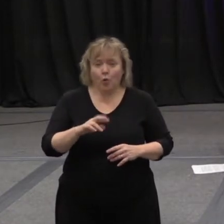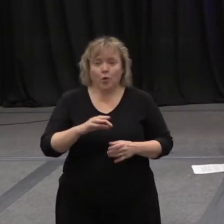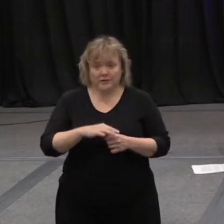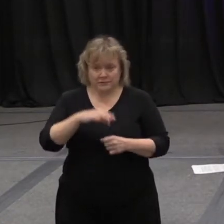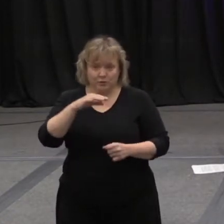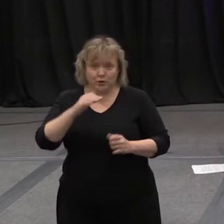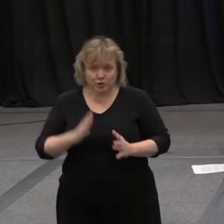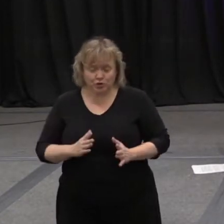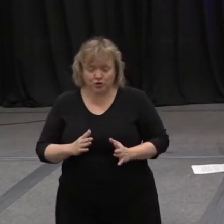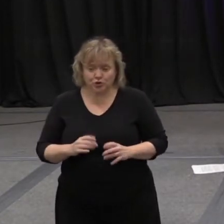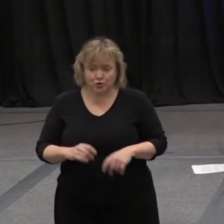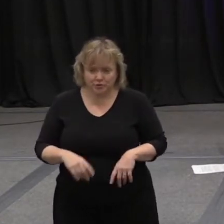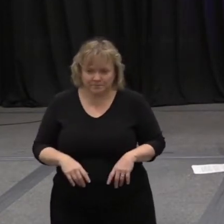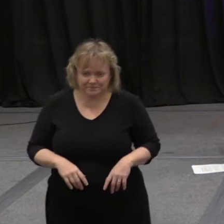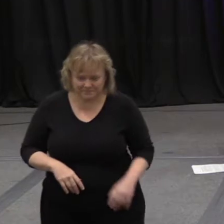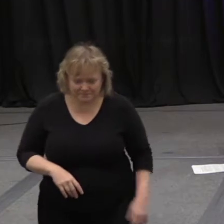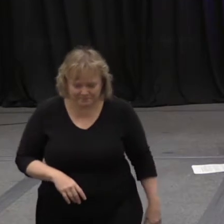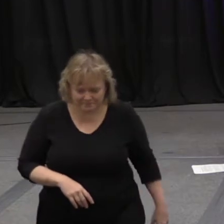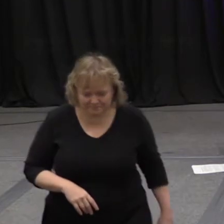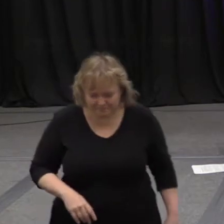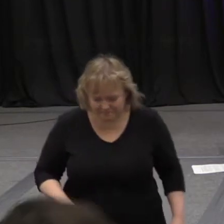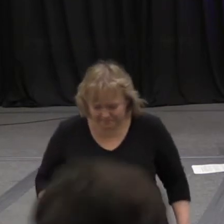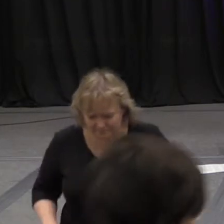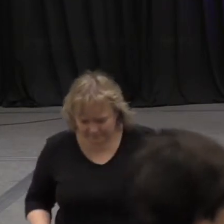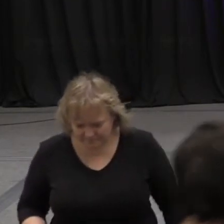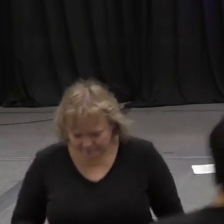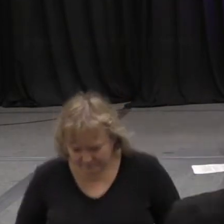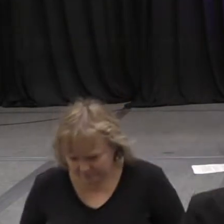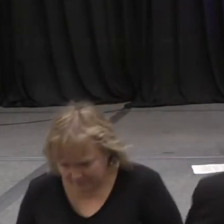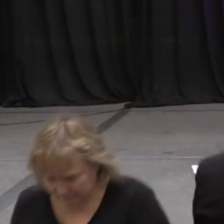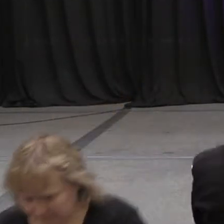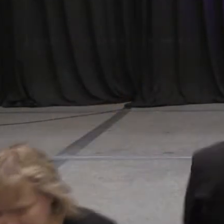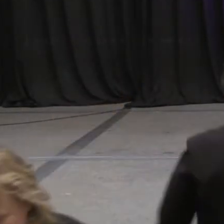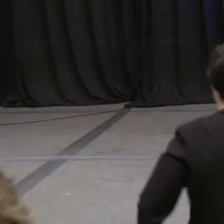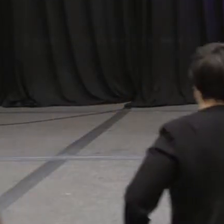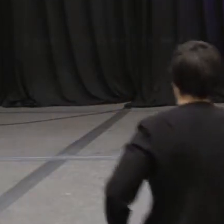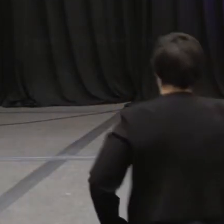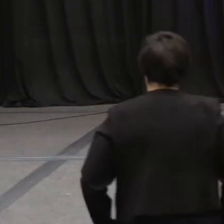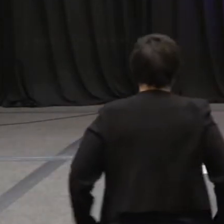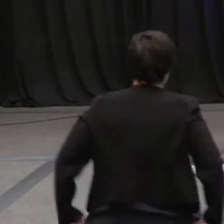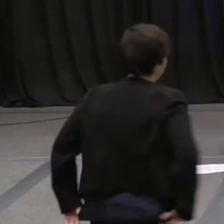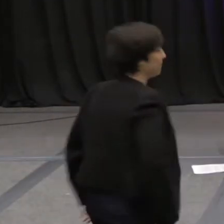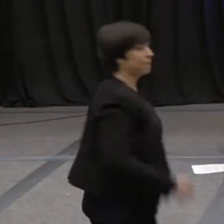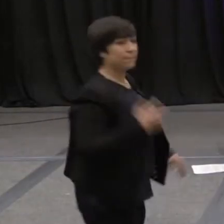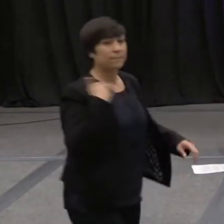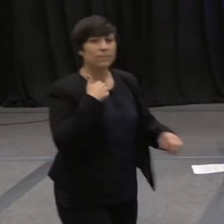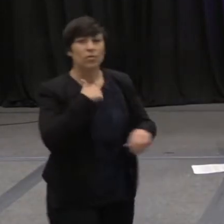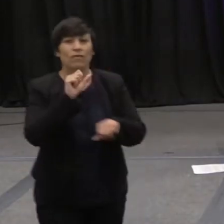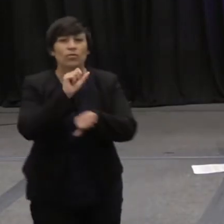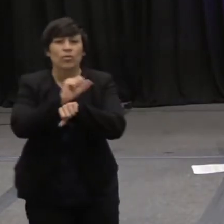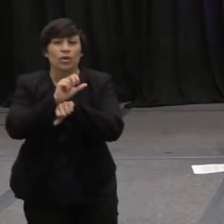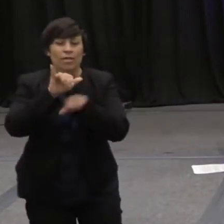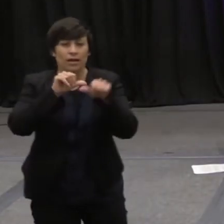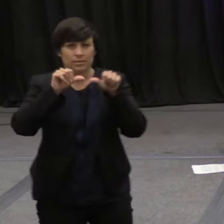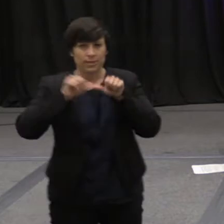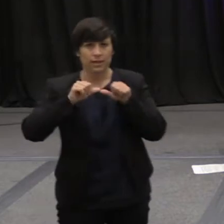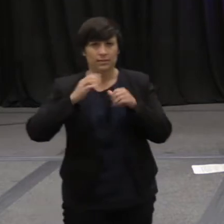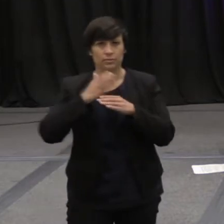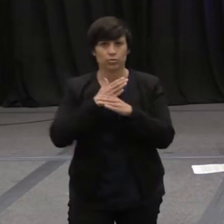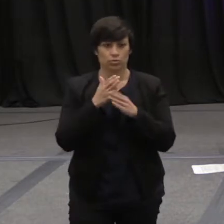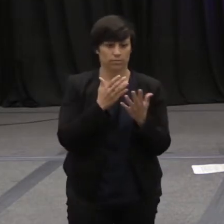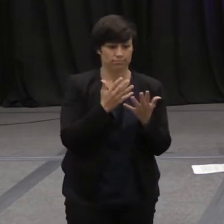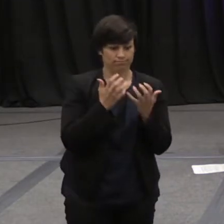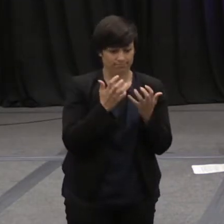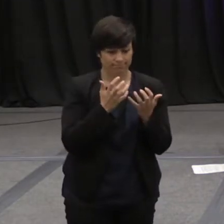that we have to make sure we work in that really slim space between impulse and action. And especially around sexuality, it can be a really